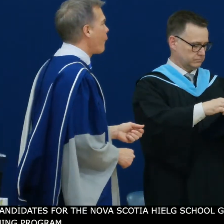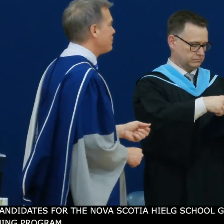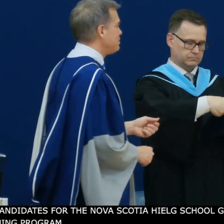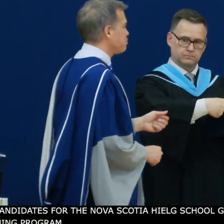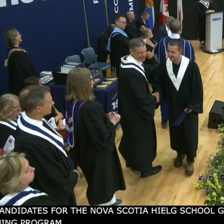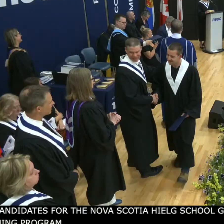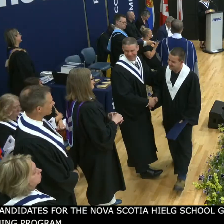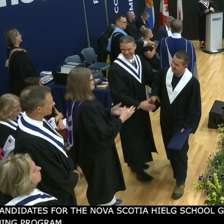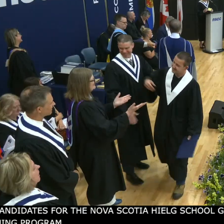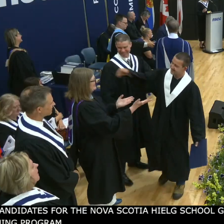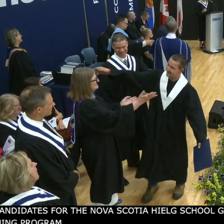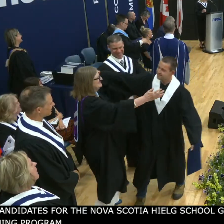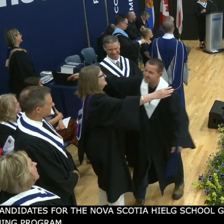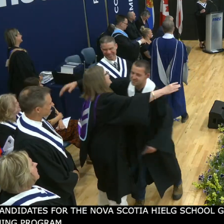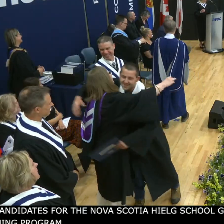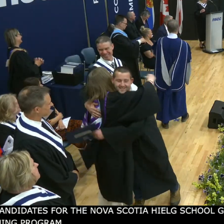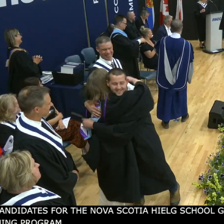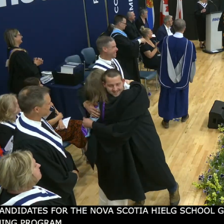Dramera Corkum.